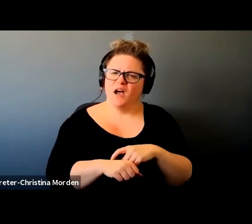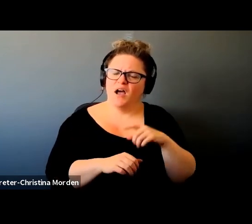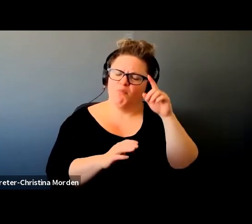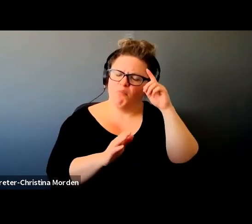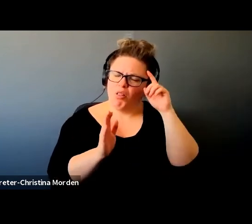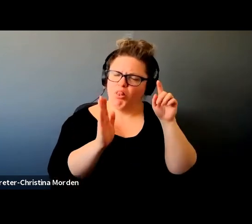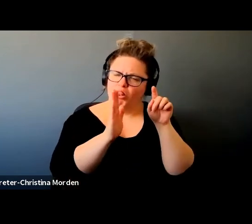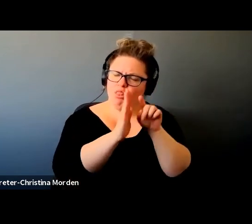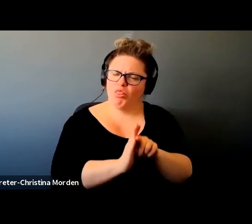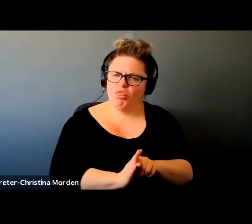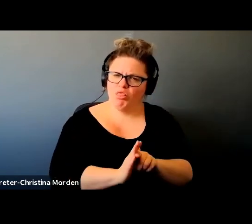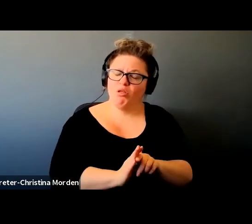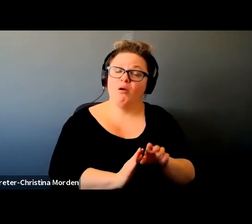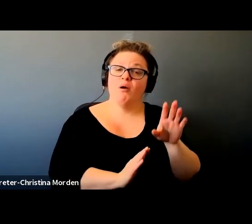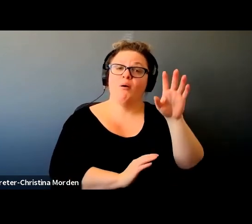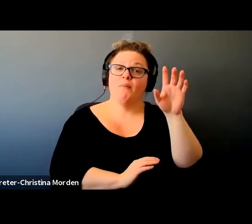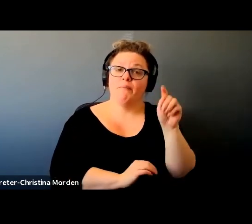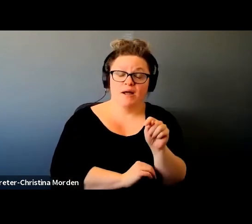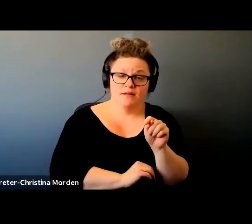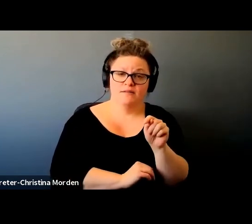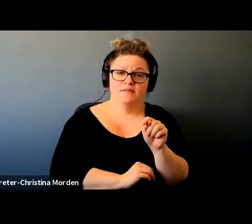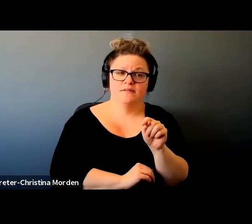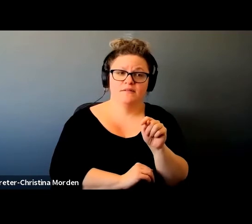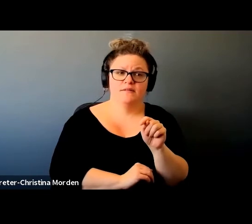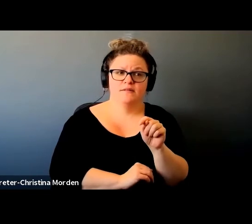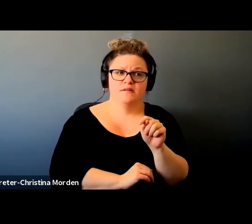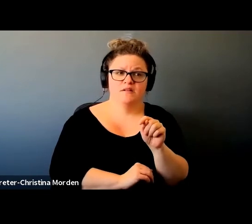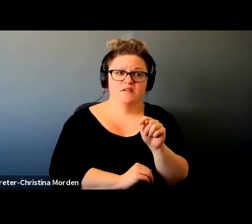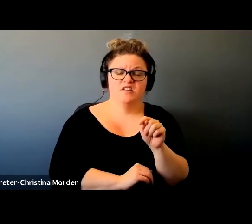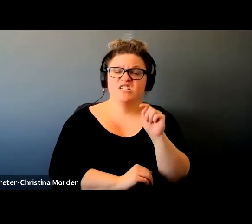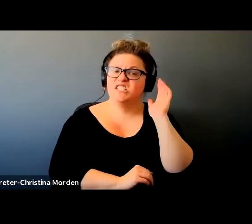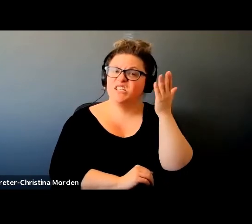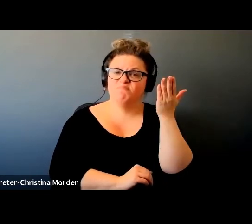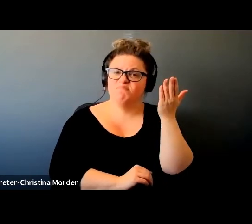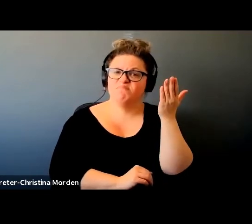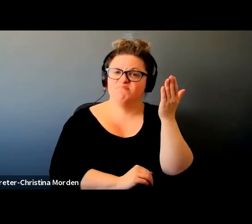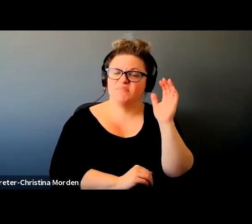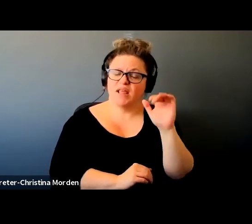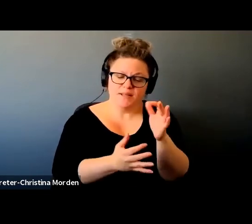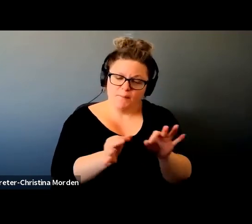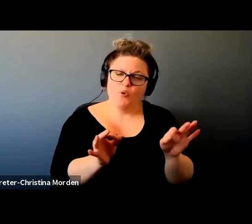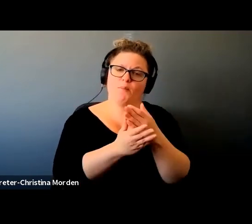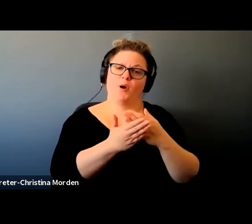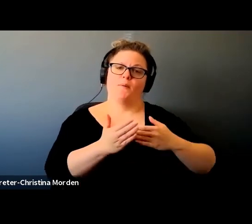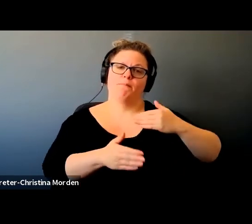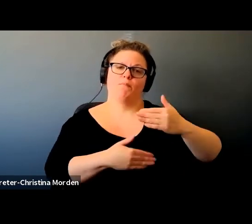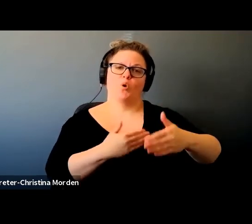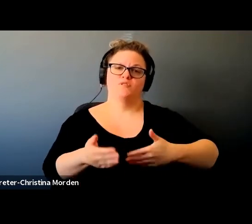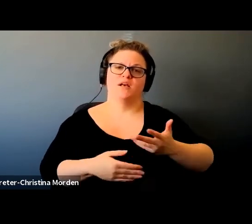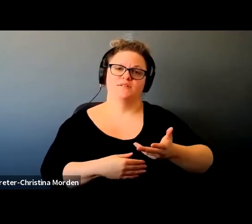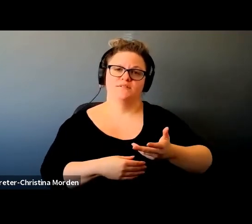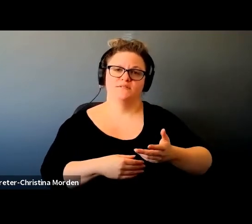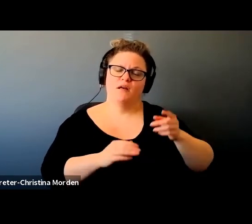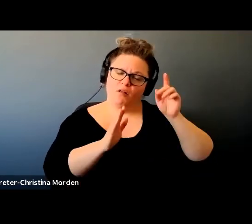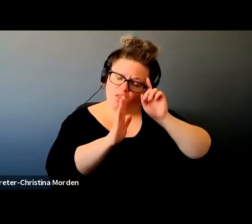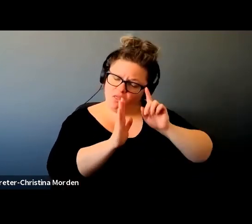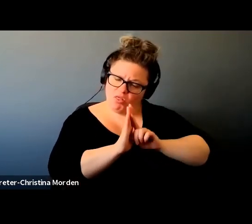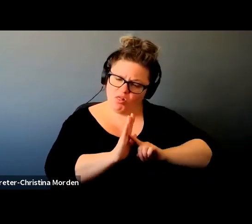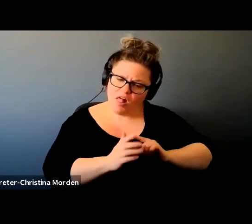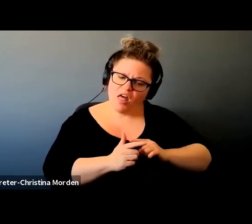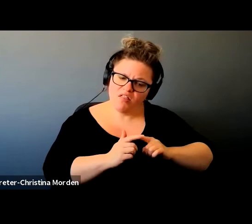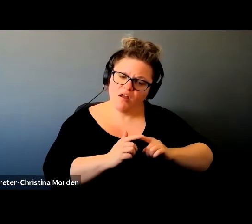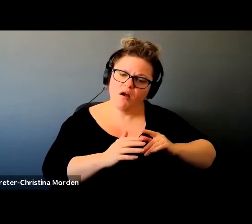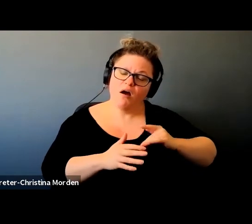space, but somehow it seems to be a necessary part of the process. At least most people